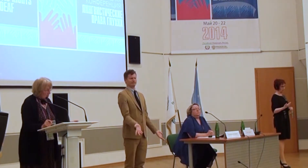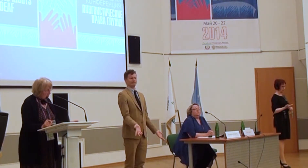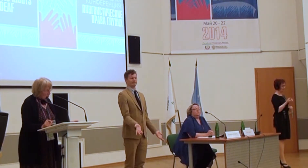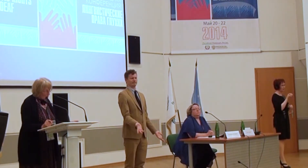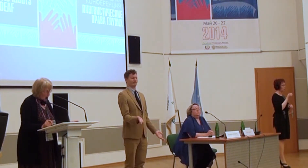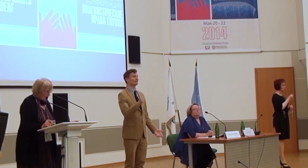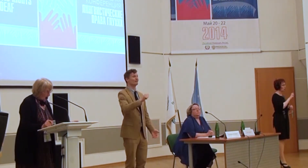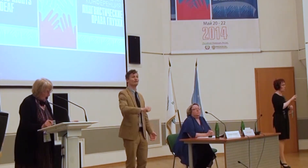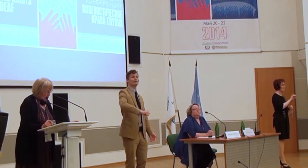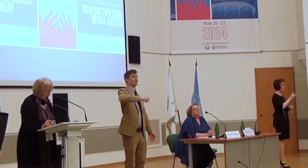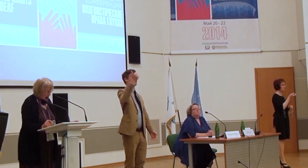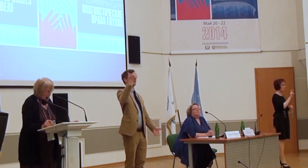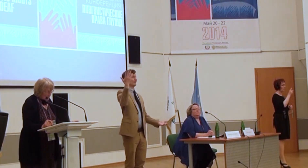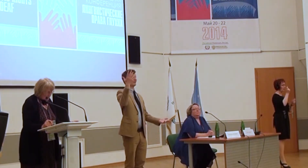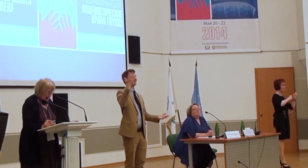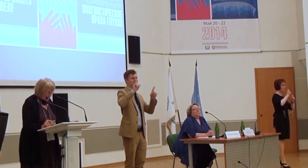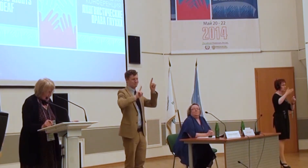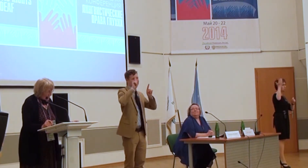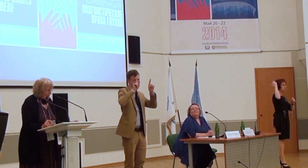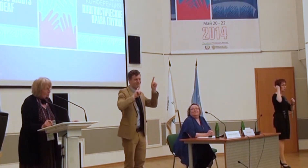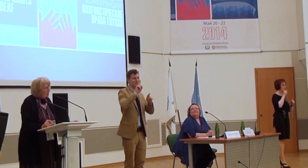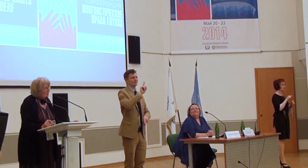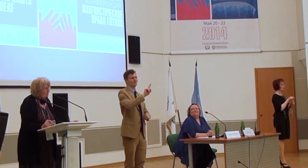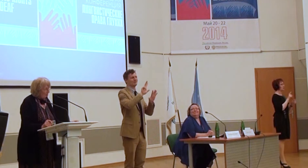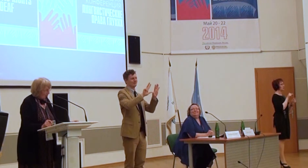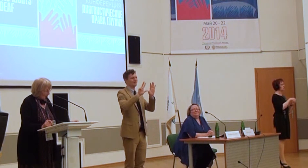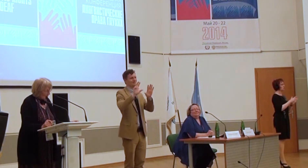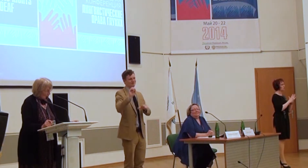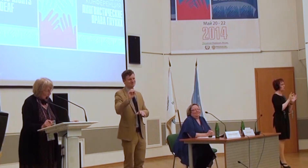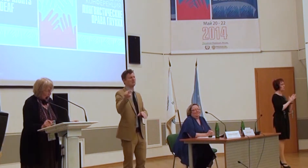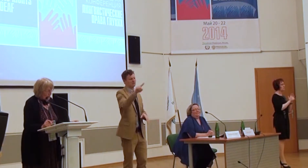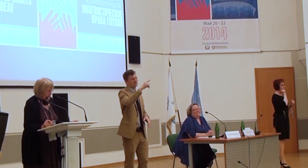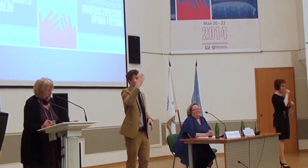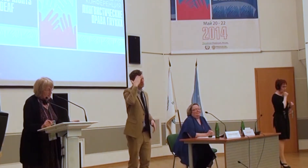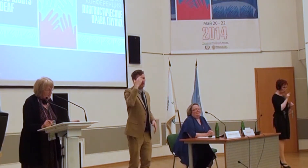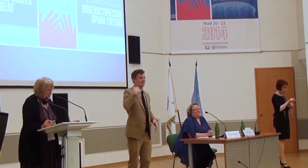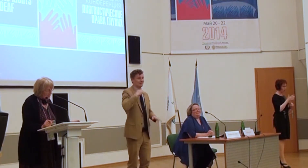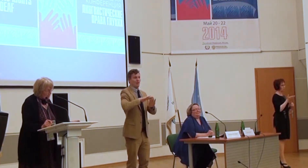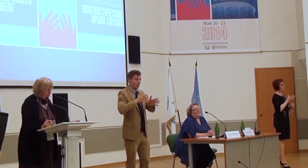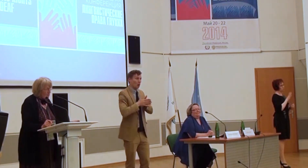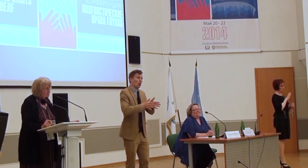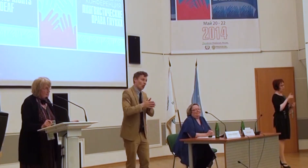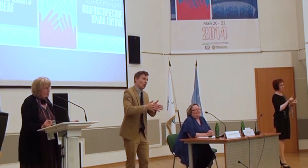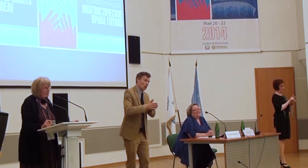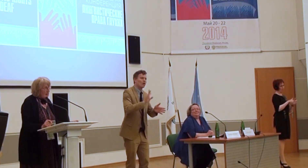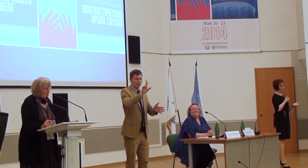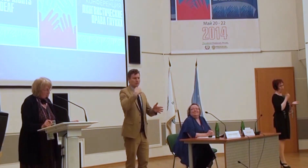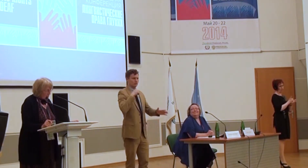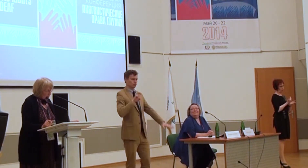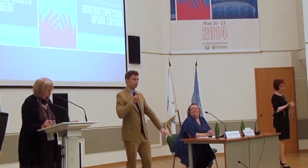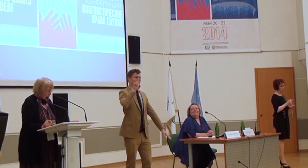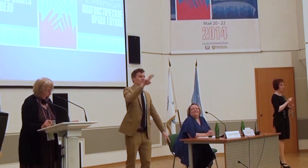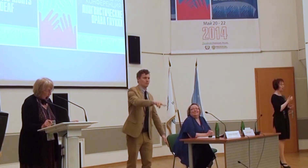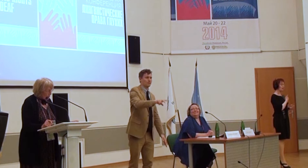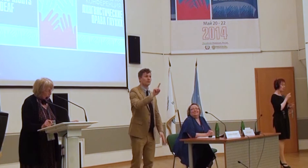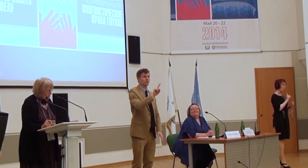to hear that I'm not going to go back to 1880, but I'd just briefly like to mark the 1960s and 70s as a